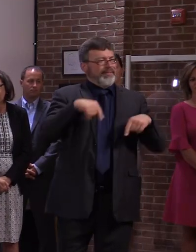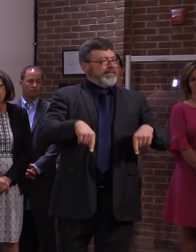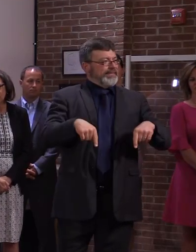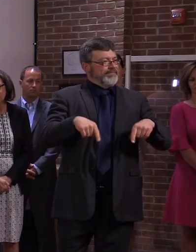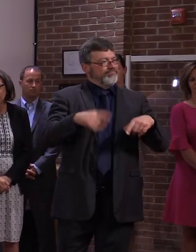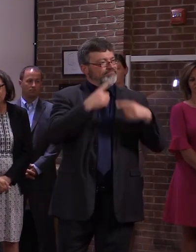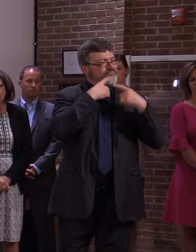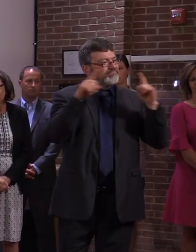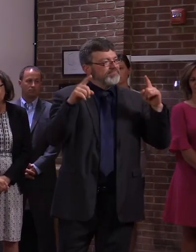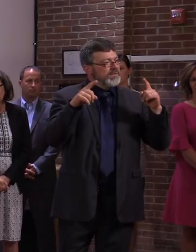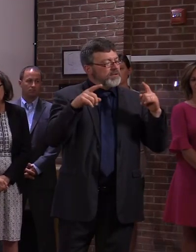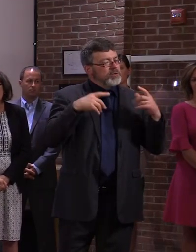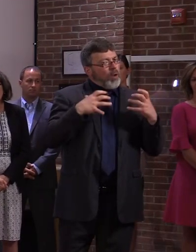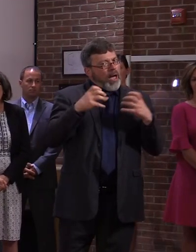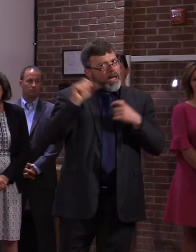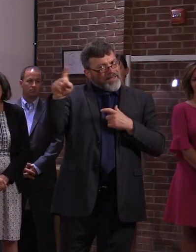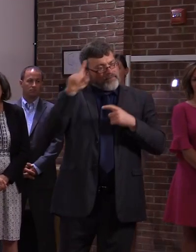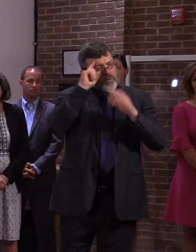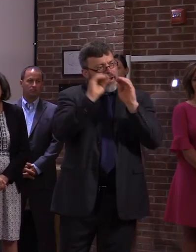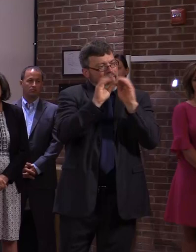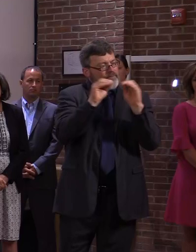be clear,